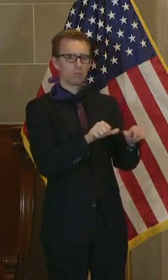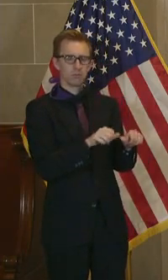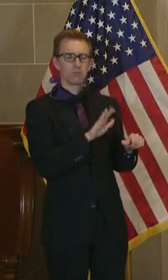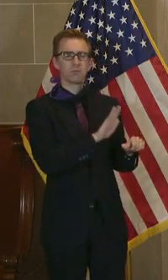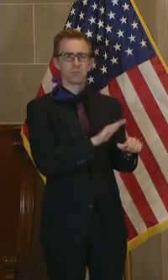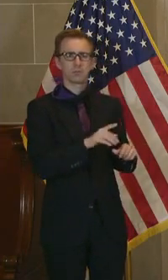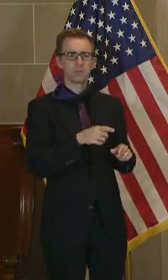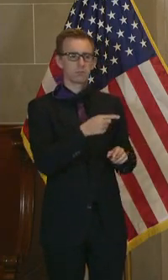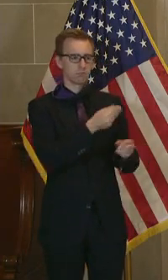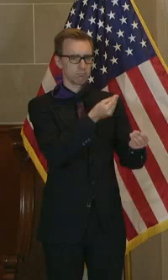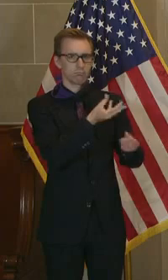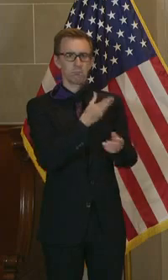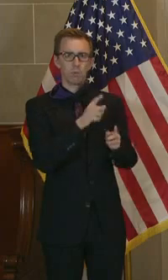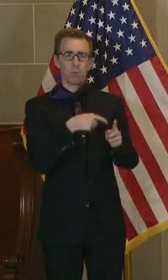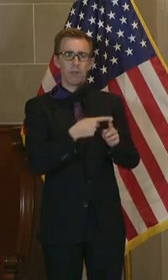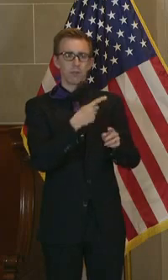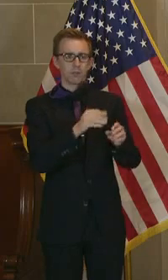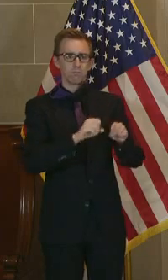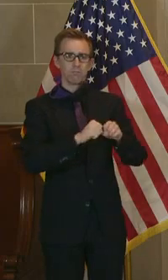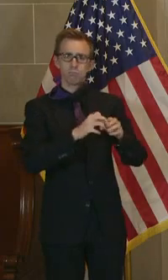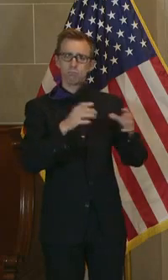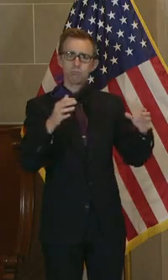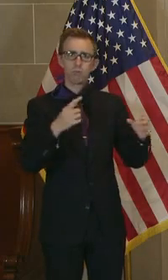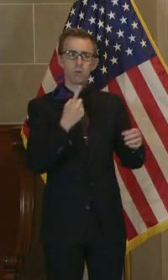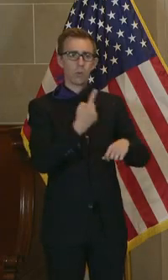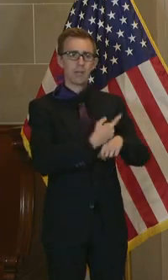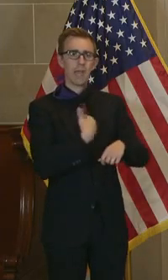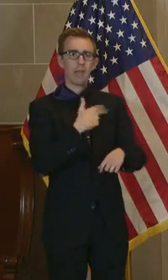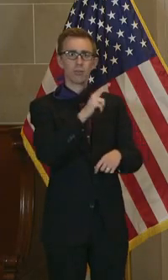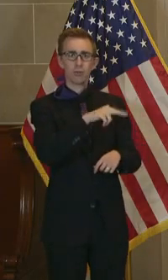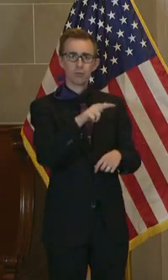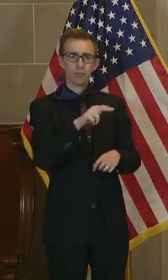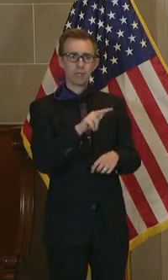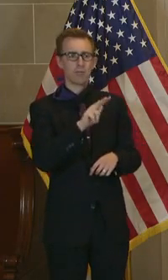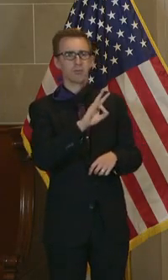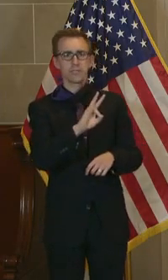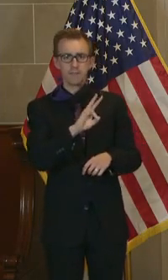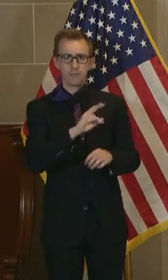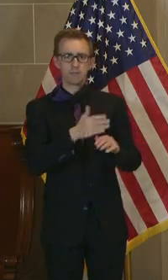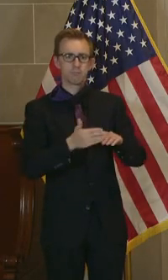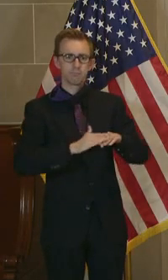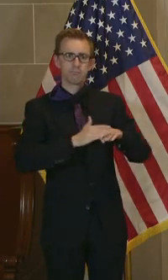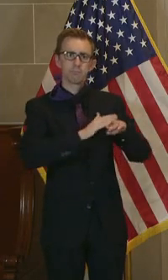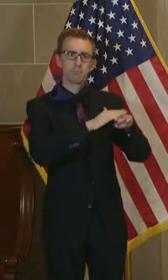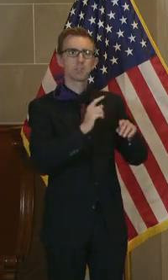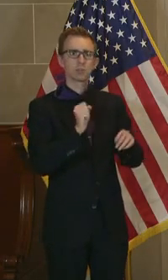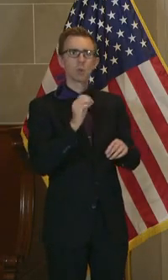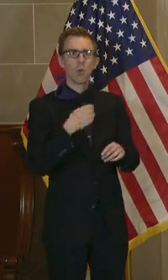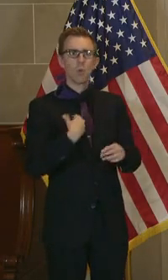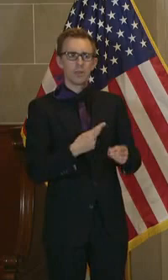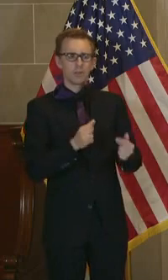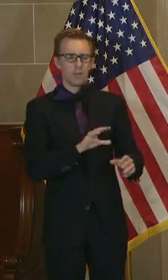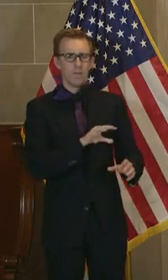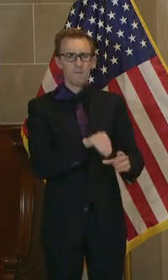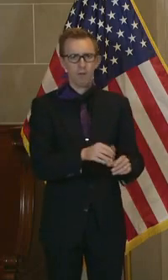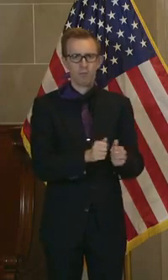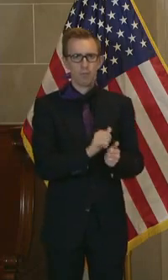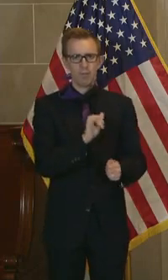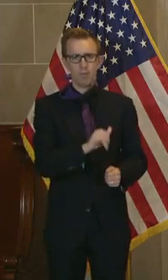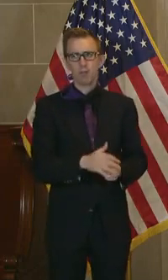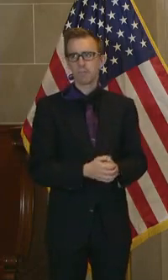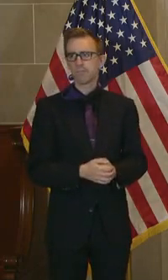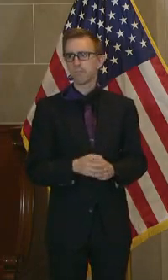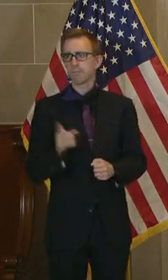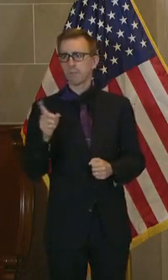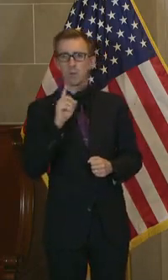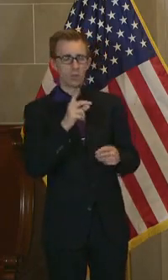attention as cases picked up. I think there was one day of 33 and one day of 37, and so we immediately got involved then.